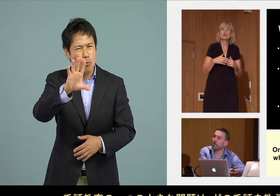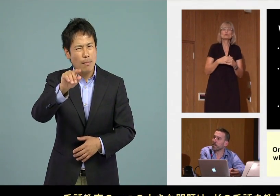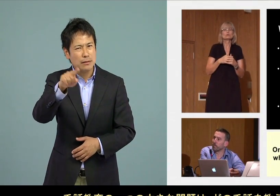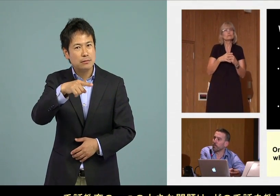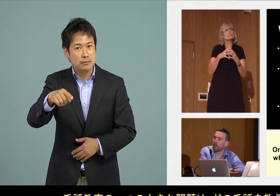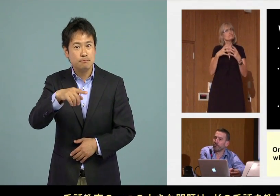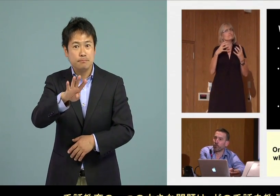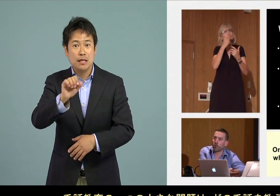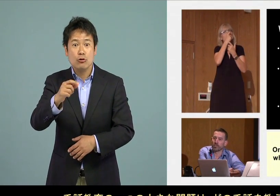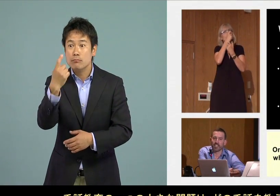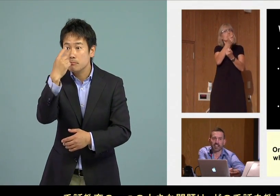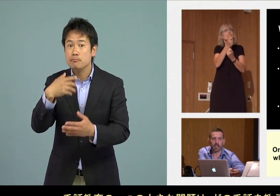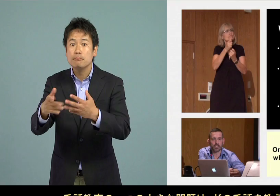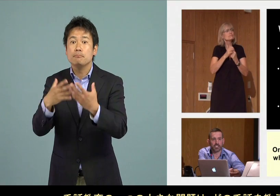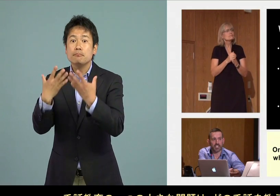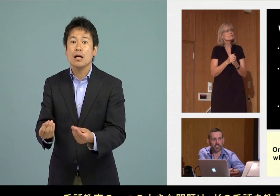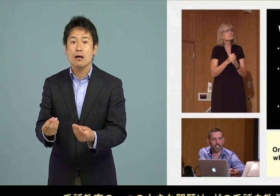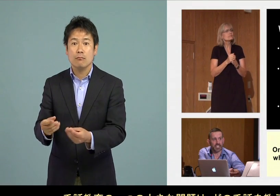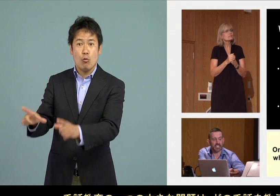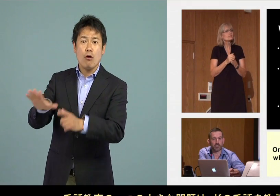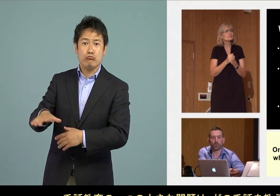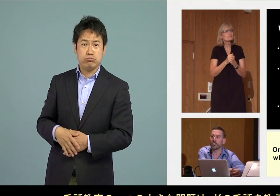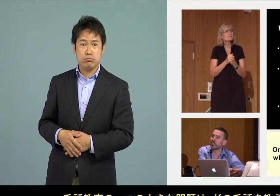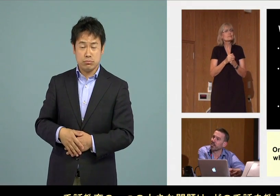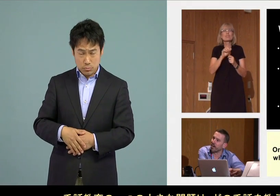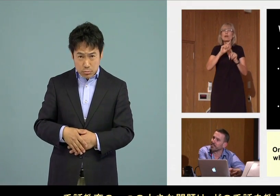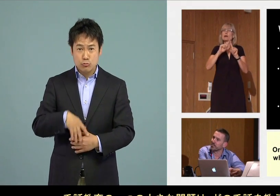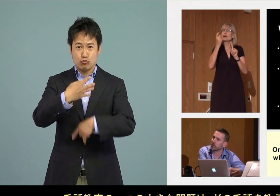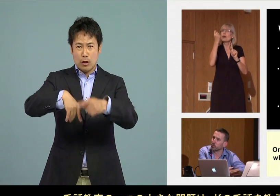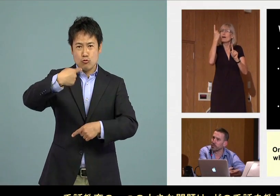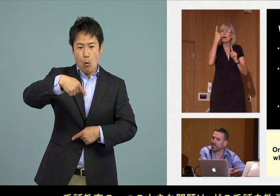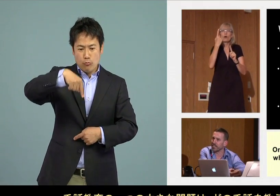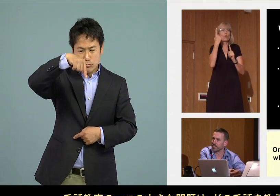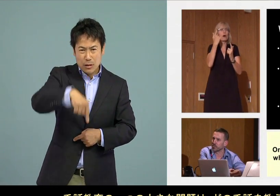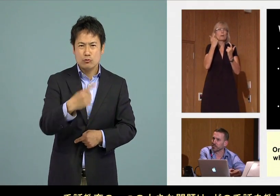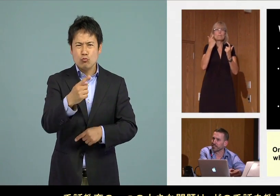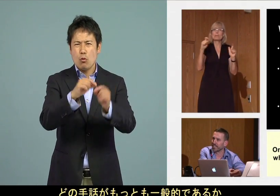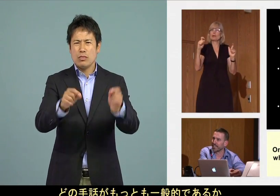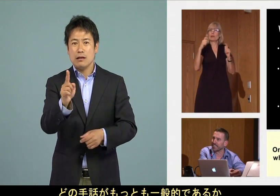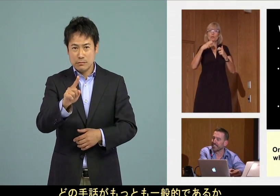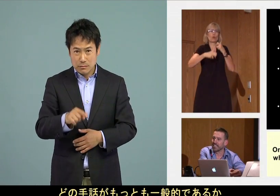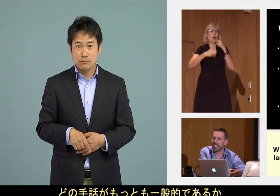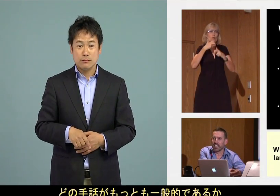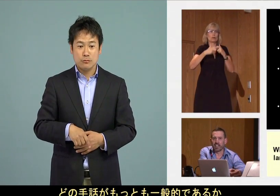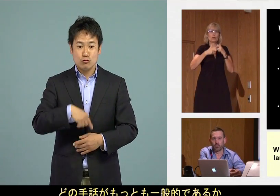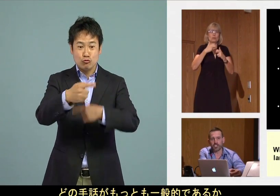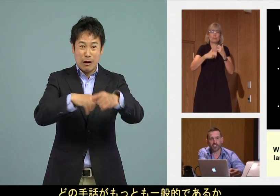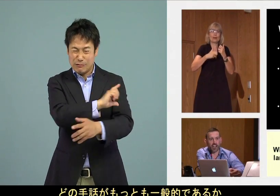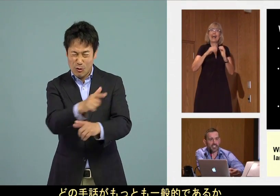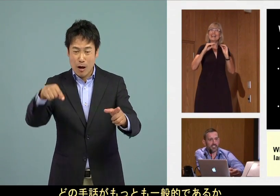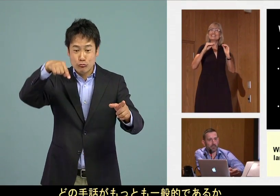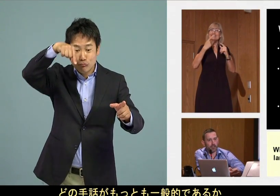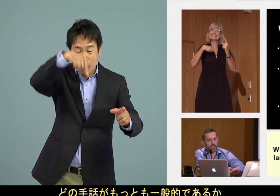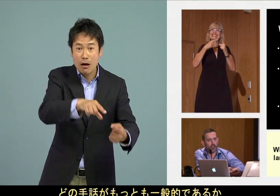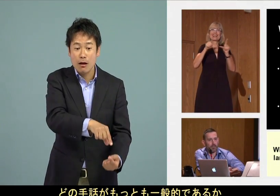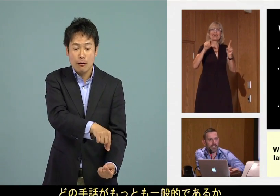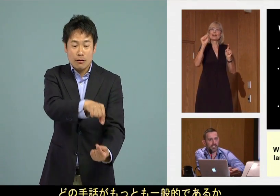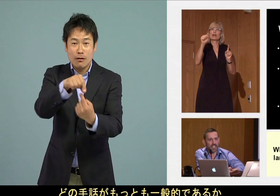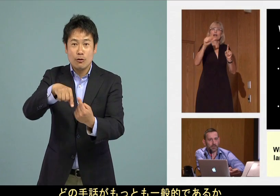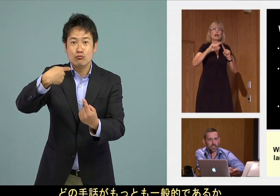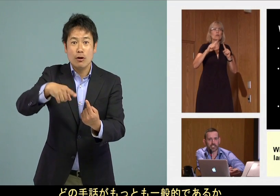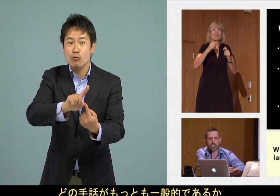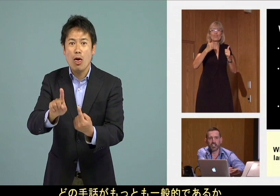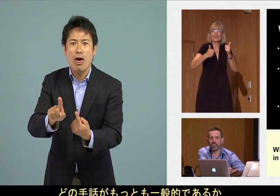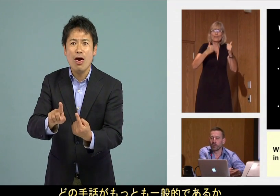And one big problem for sign language teaching is which signs should we teach? Okay. Which signs are the most common